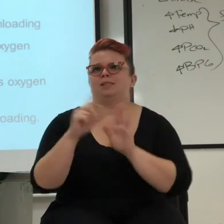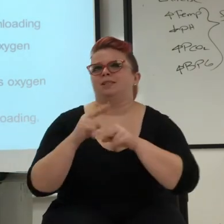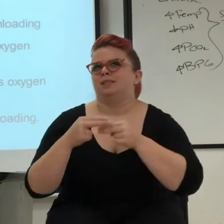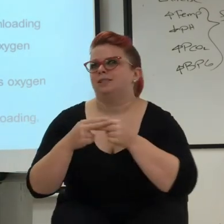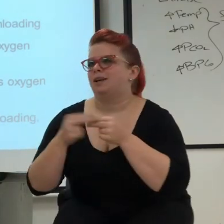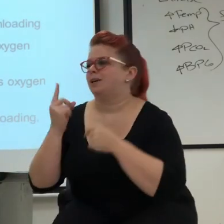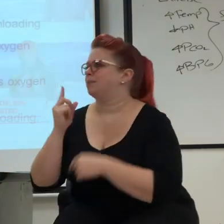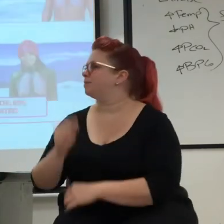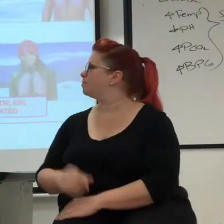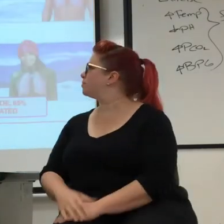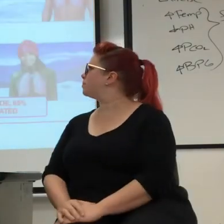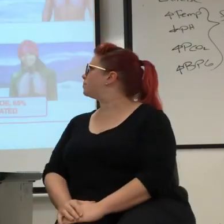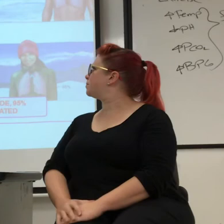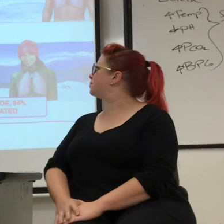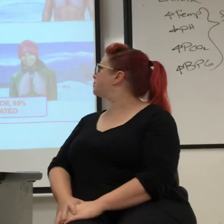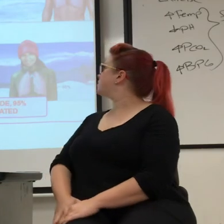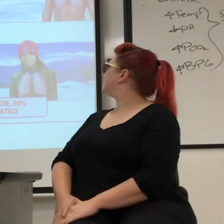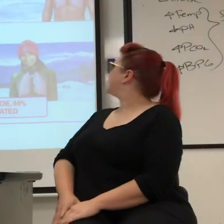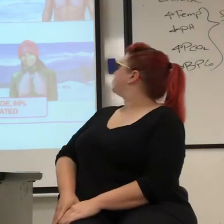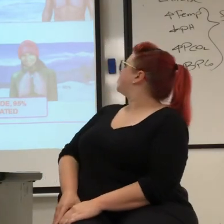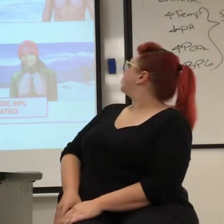little bit.